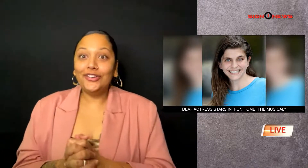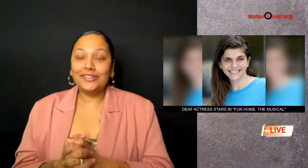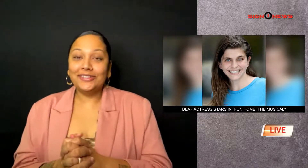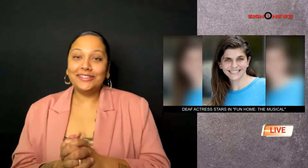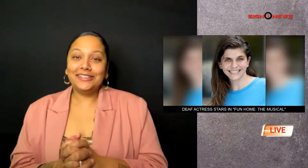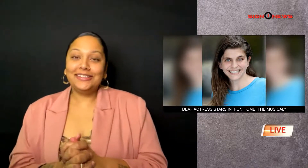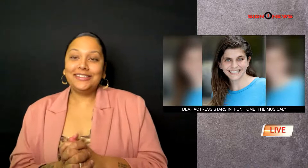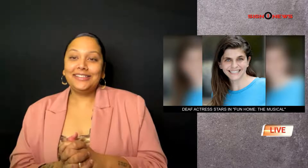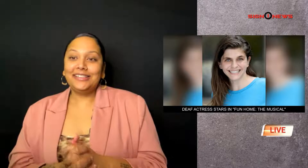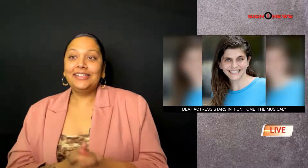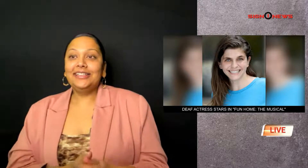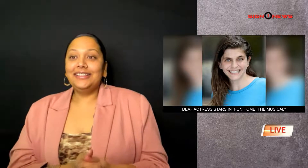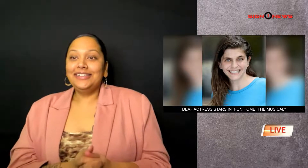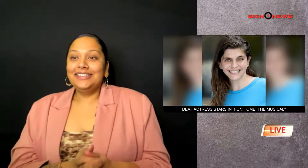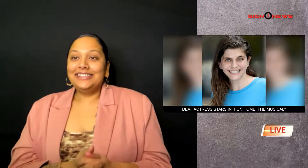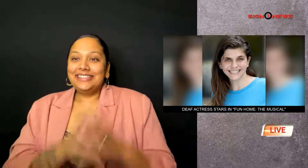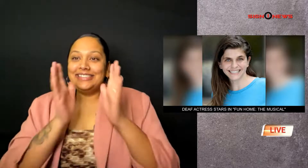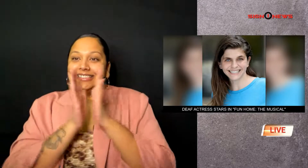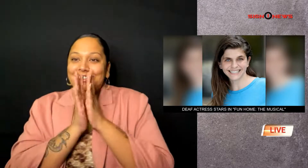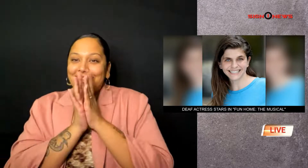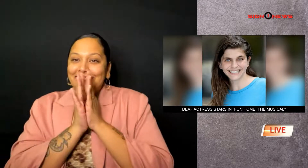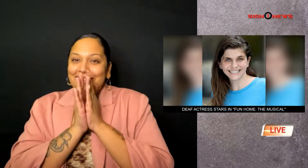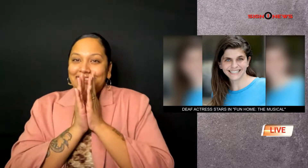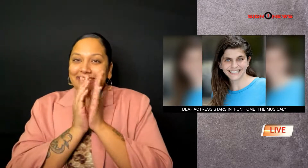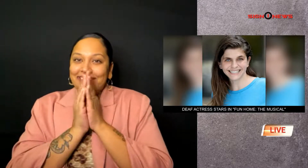So how's the weather there?